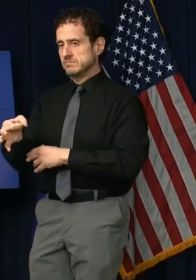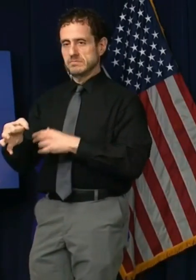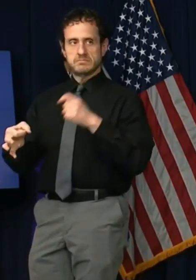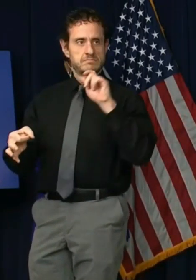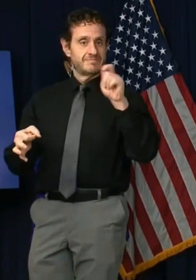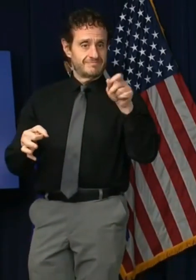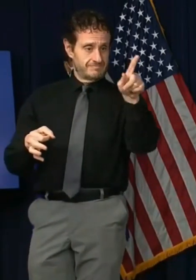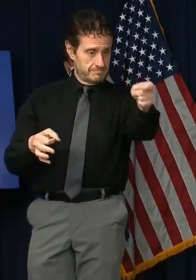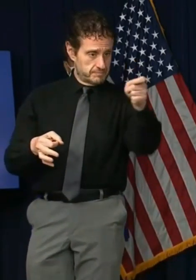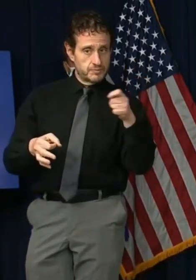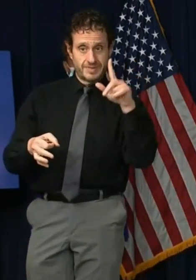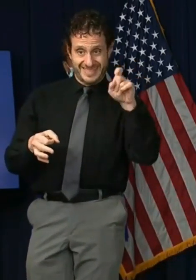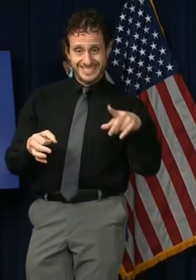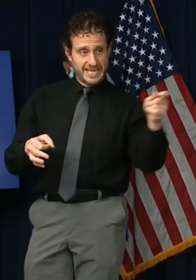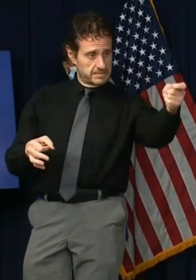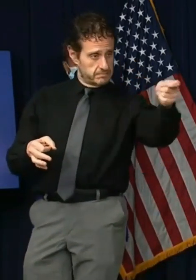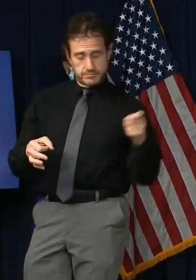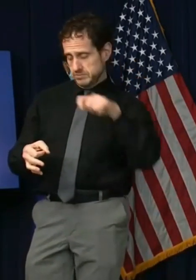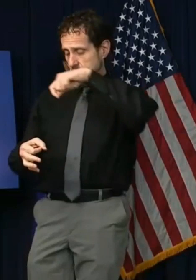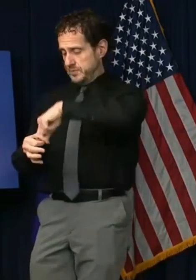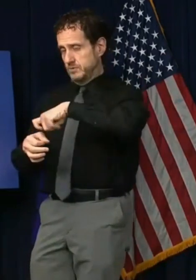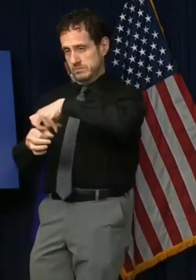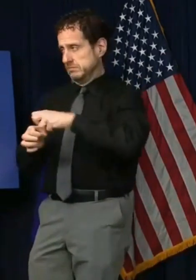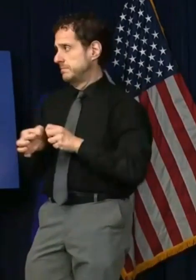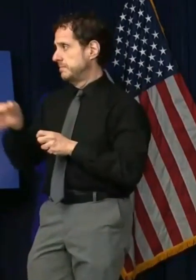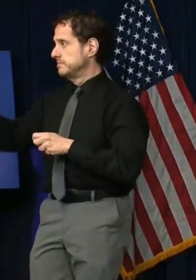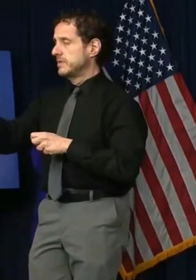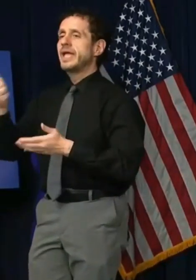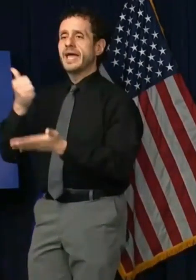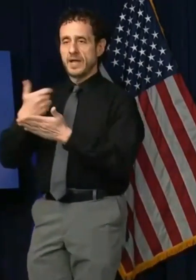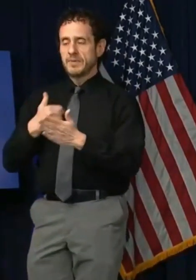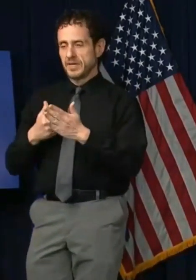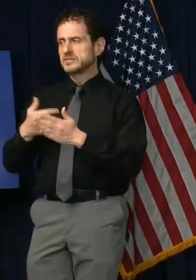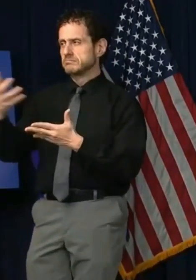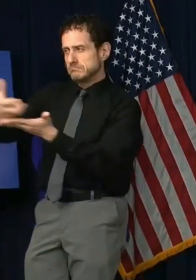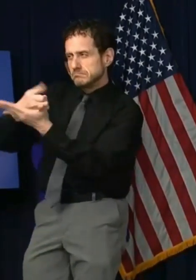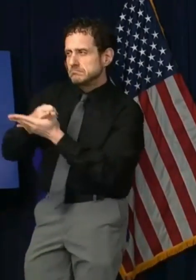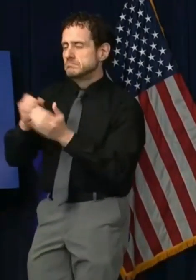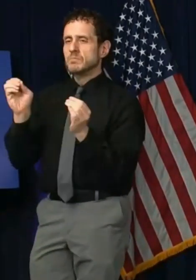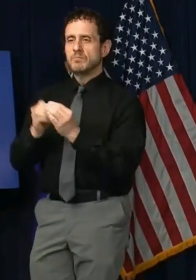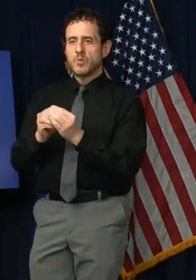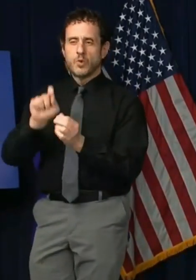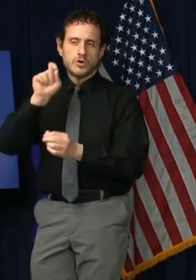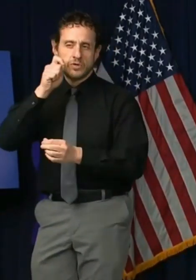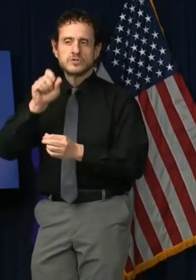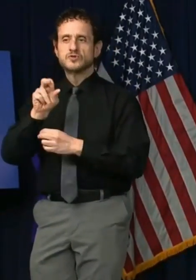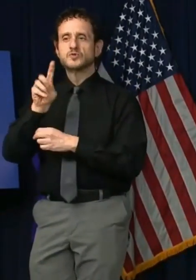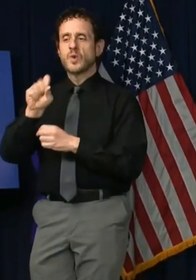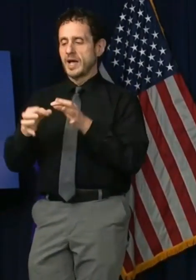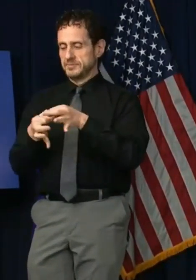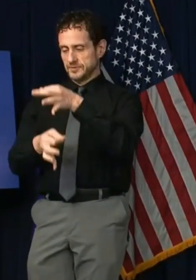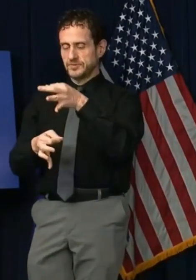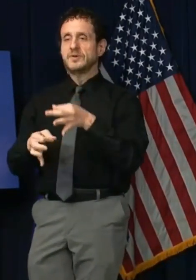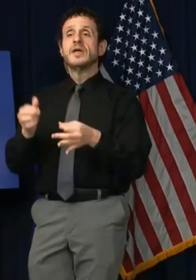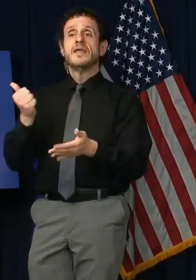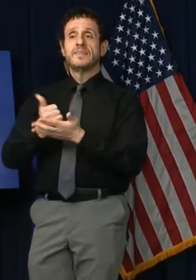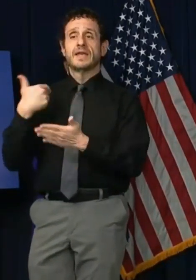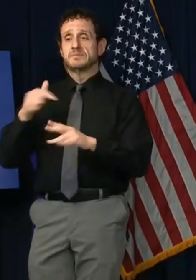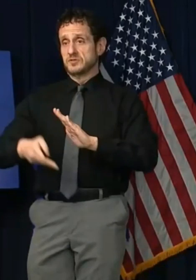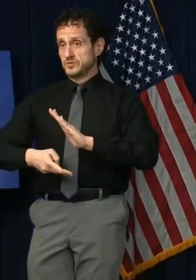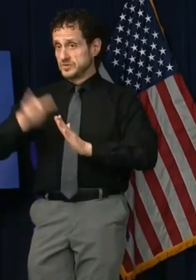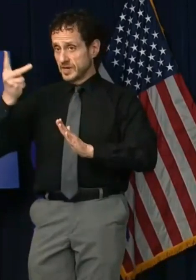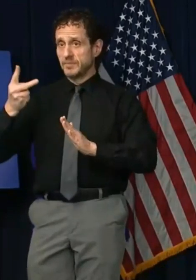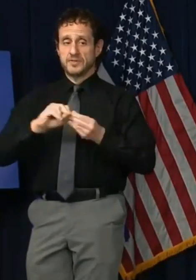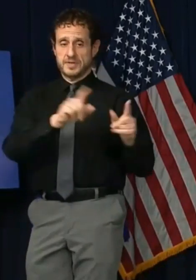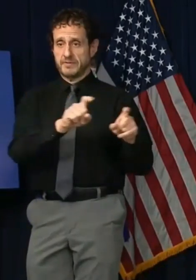of swabs. Those supplies have allowed our state labs to more than double our daily output in the last week, and